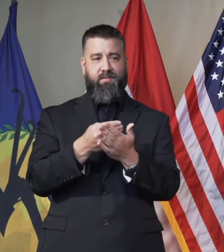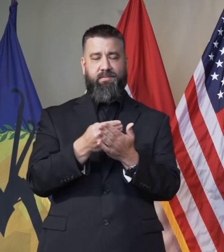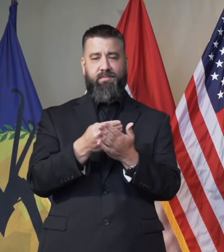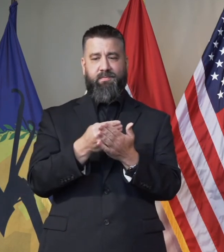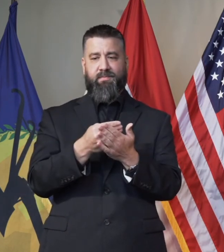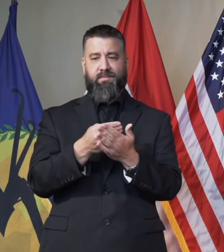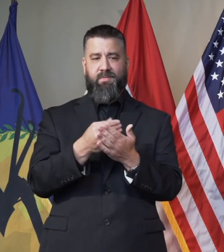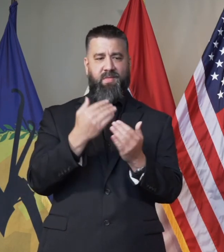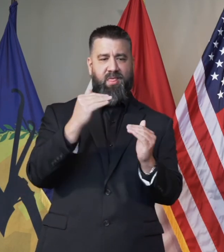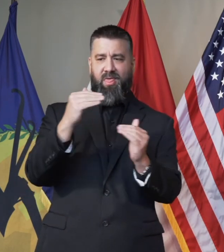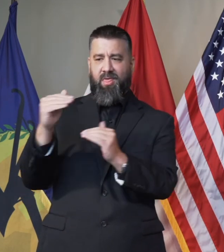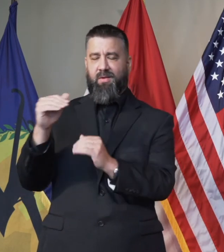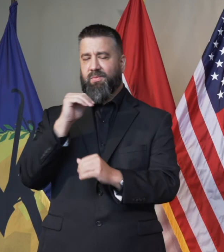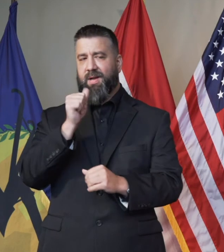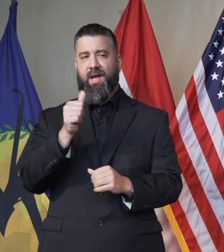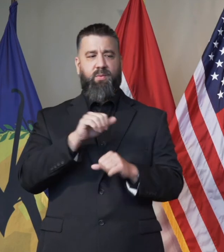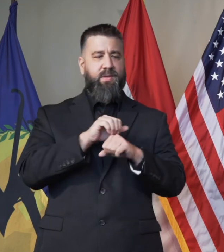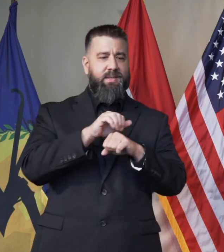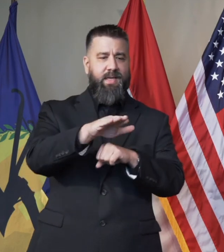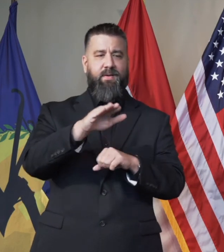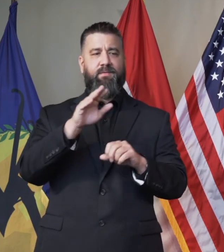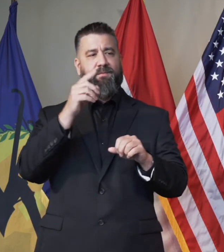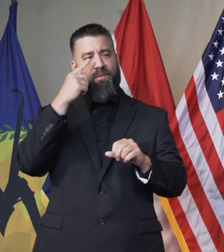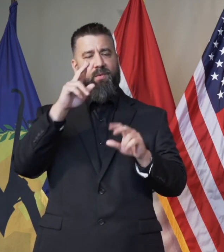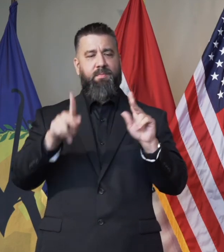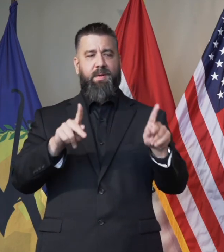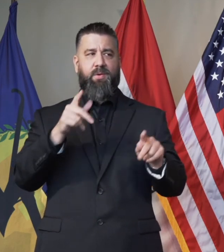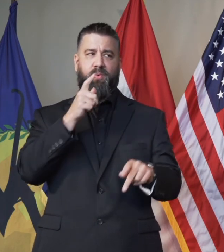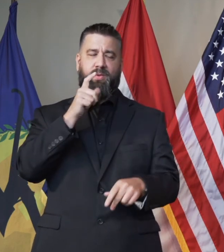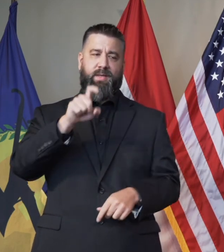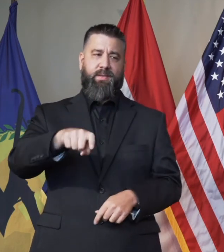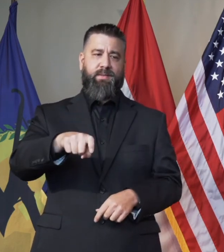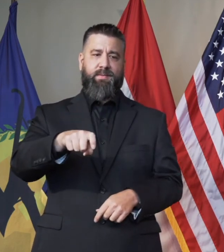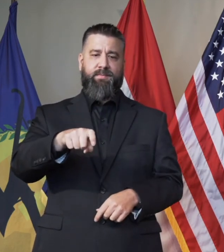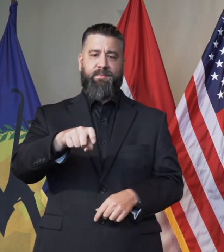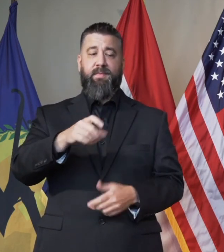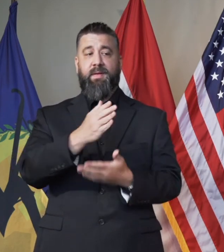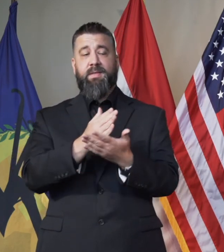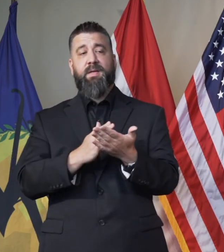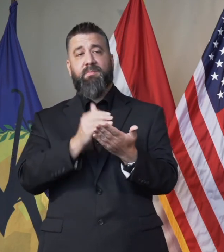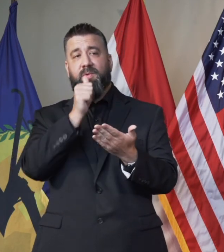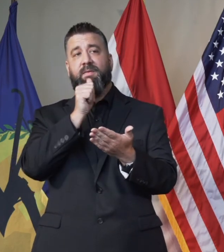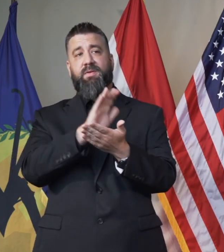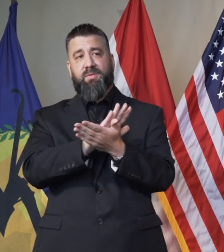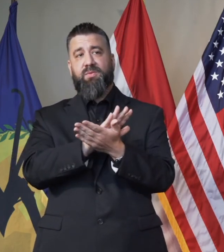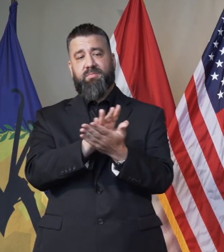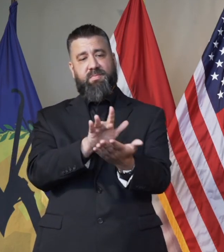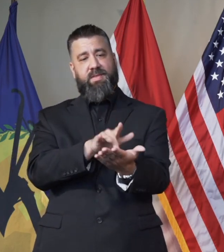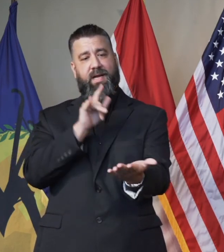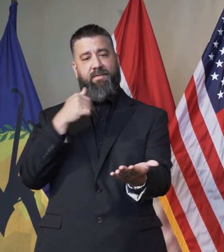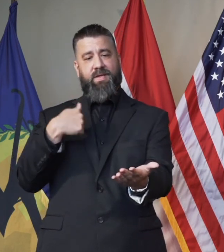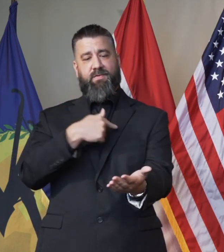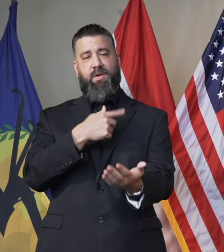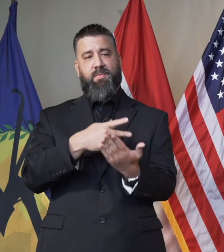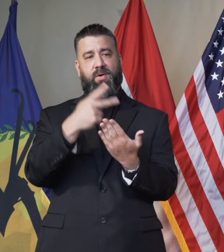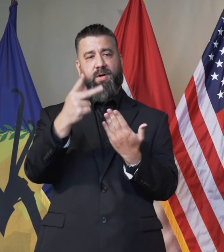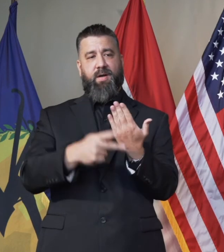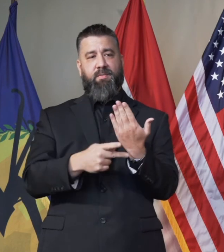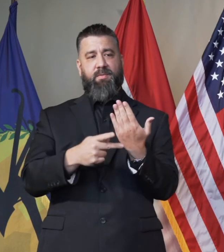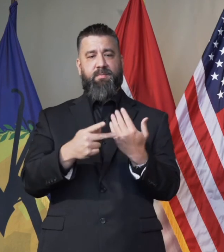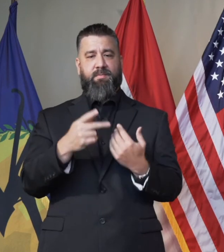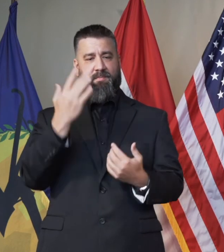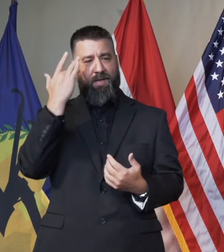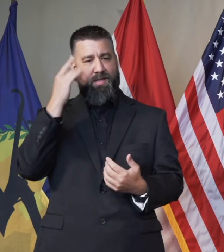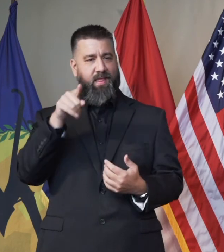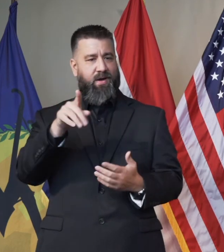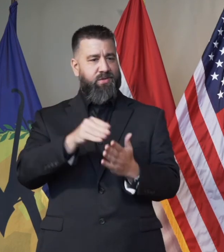need. And some of our private and parochial schools have taken advantage of some of our county programs based on the need of their